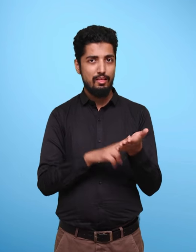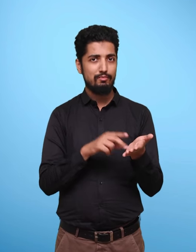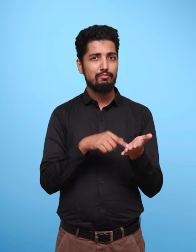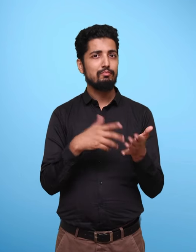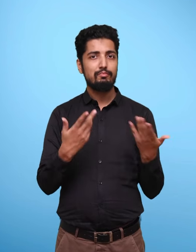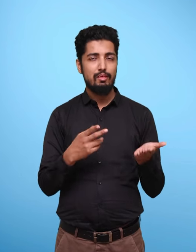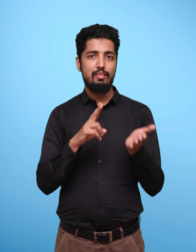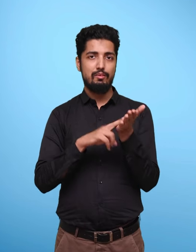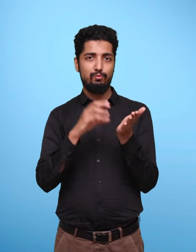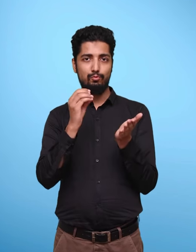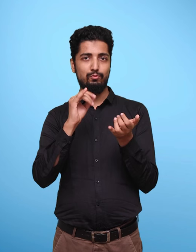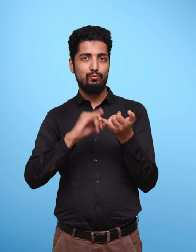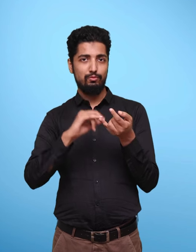N is for nose.